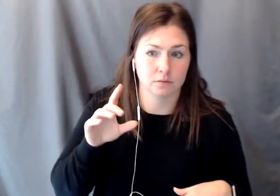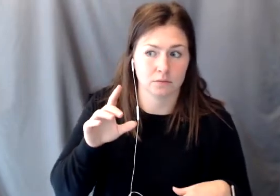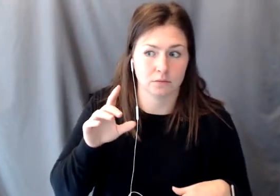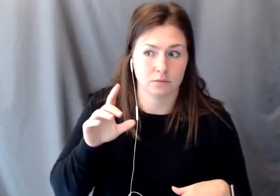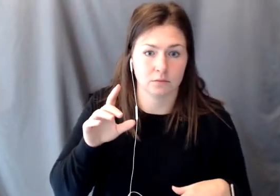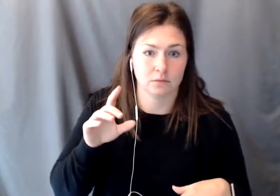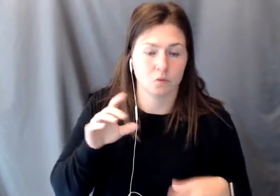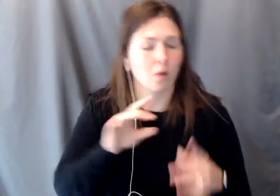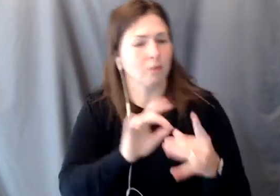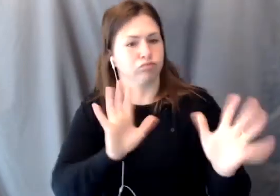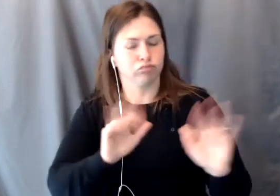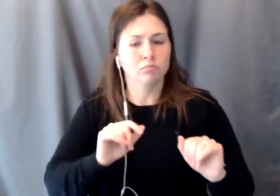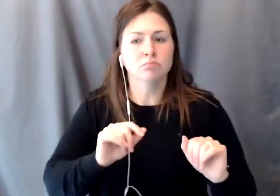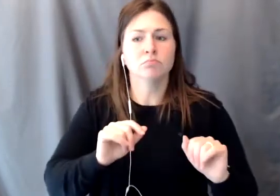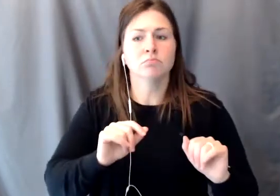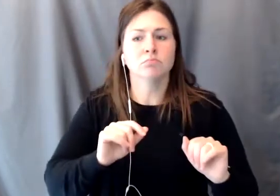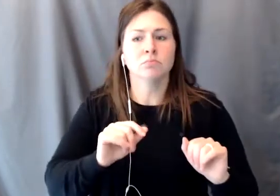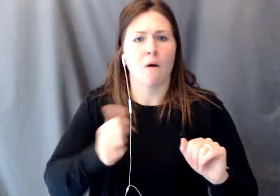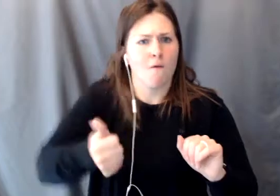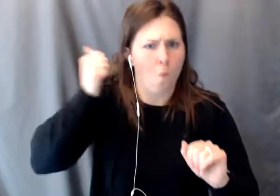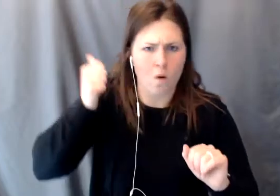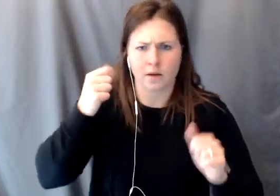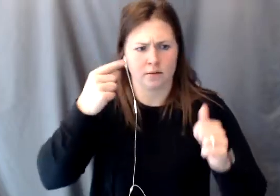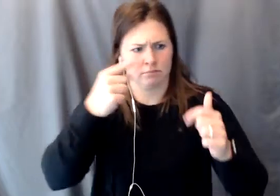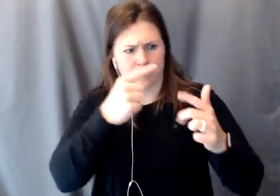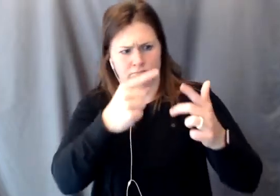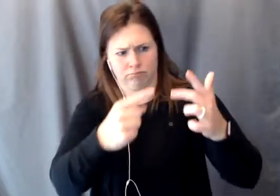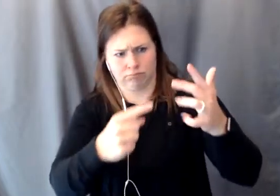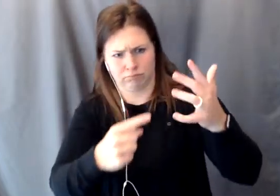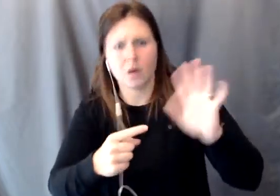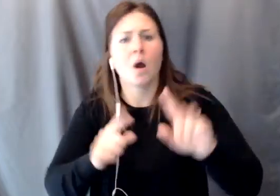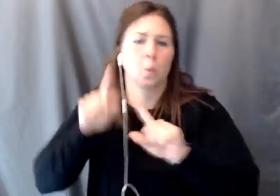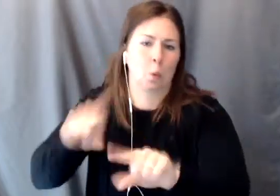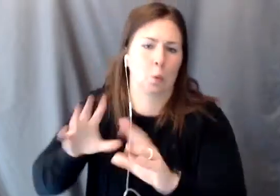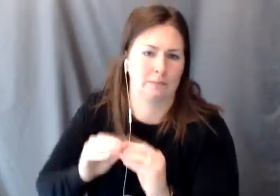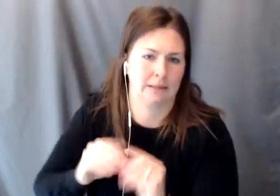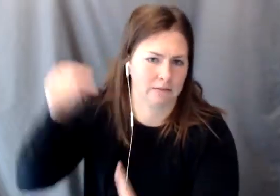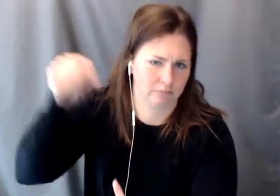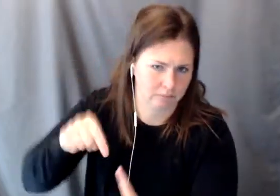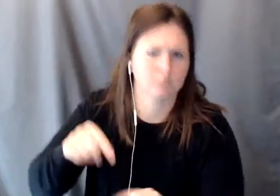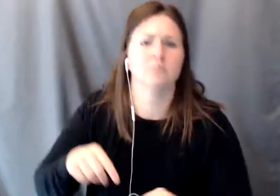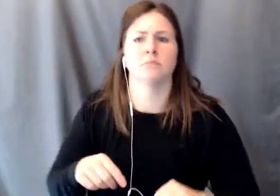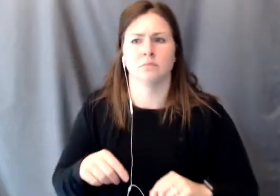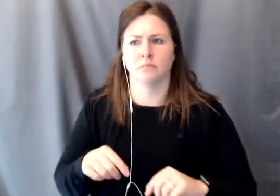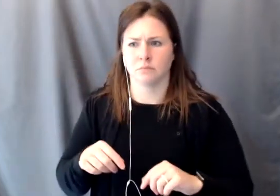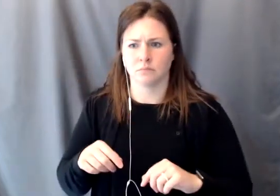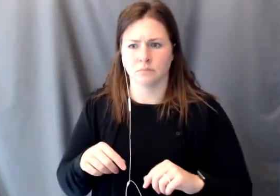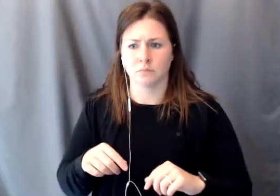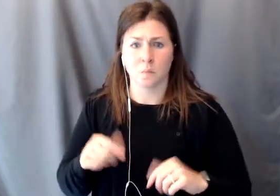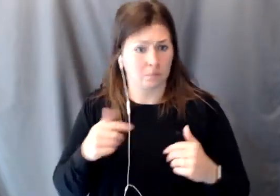trying to stay out of all of that, and just really trying to focus on, are there new women in the meeting? Can